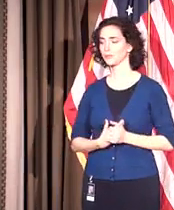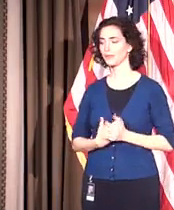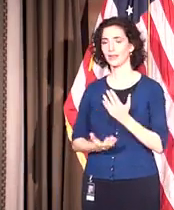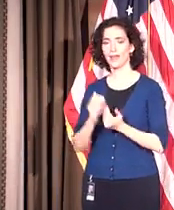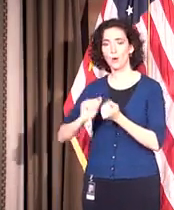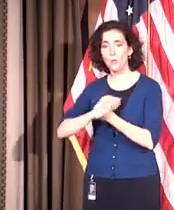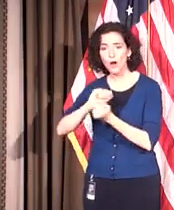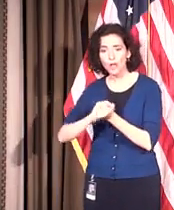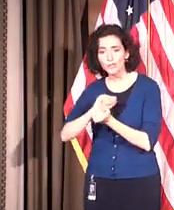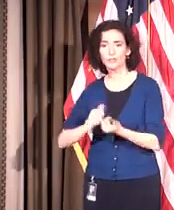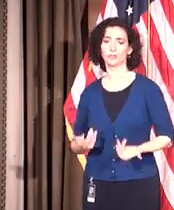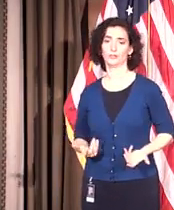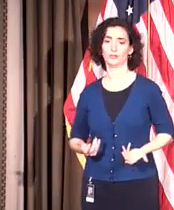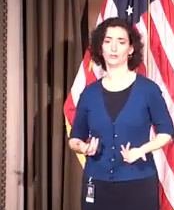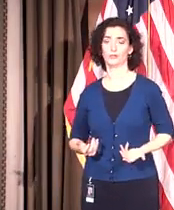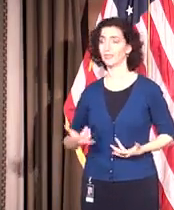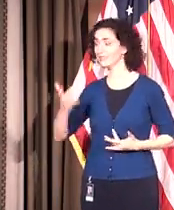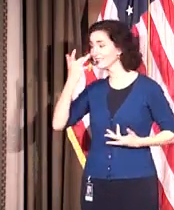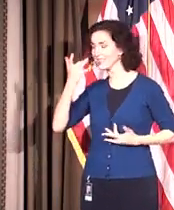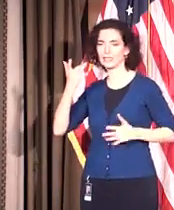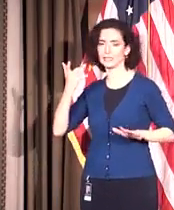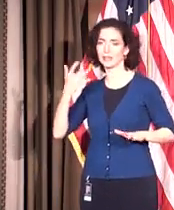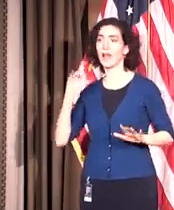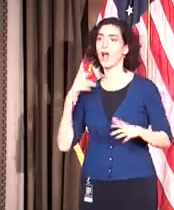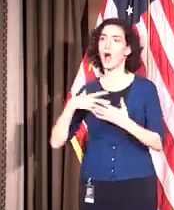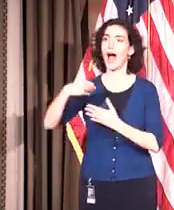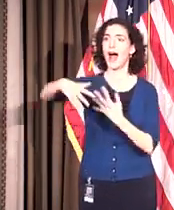our hands and, again, stay home when we're sick.